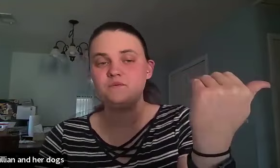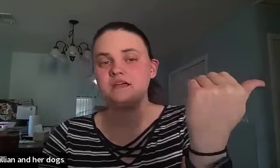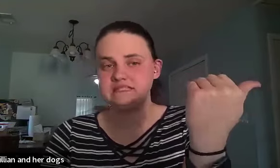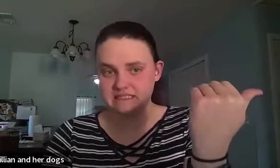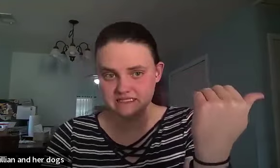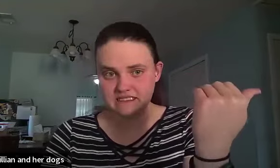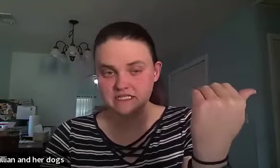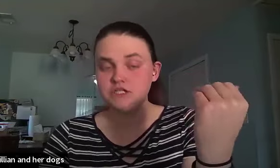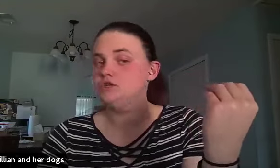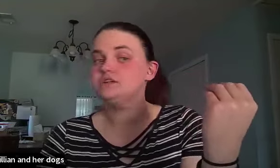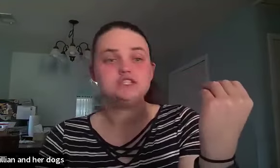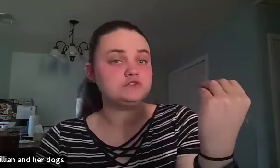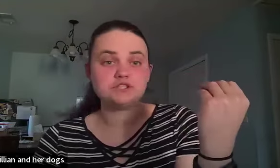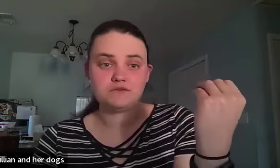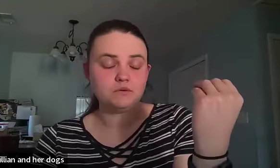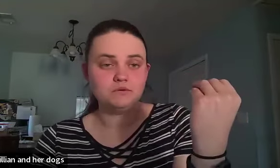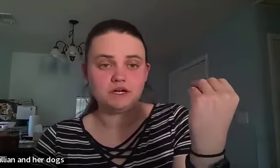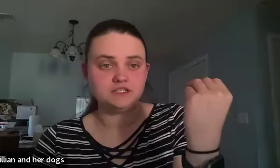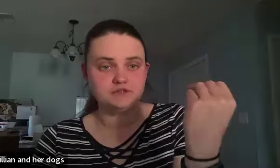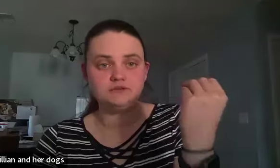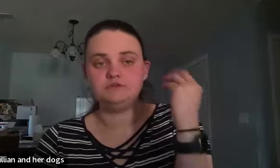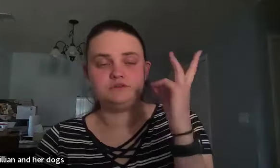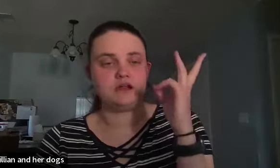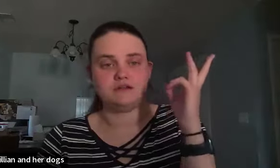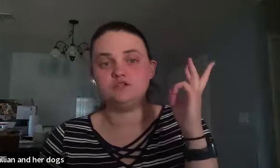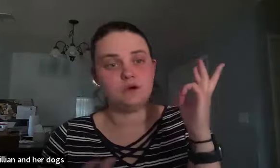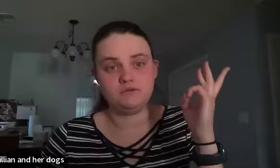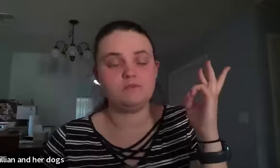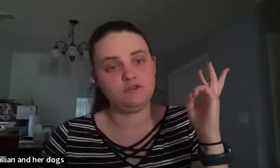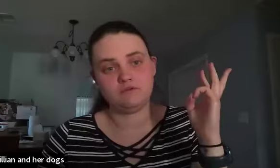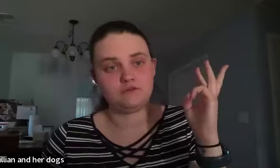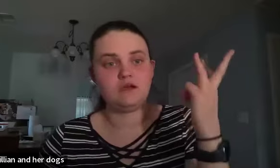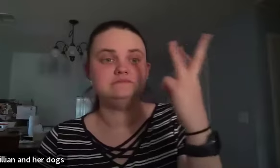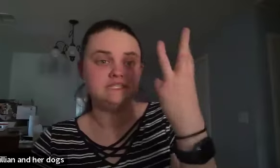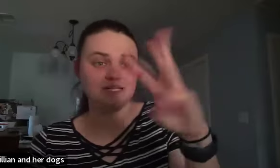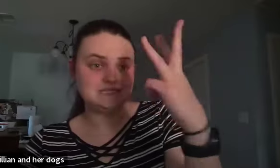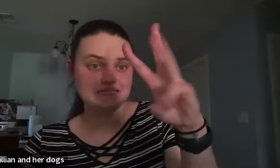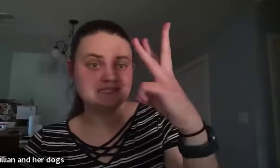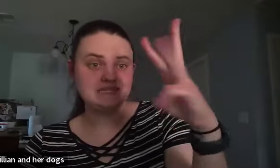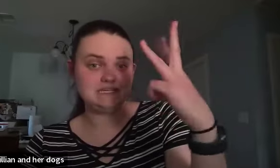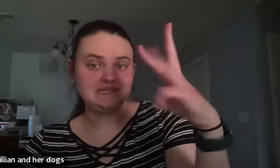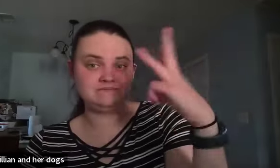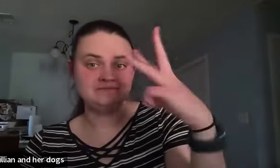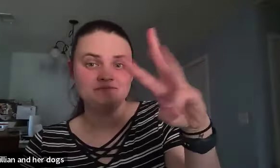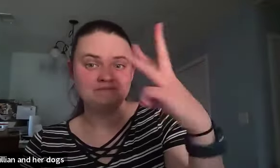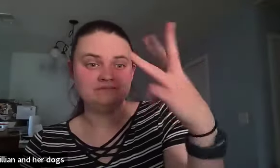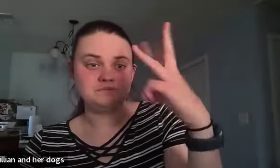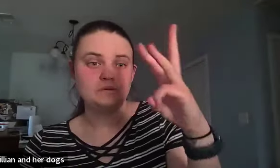Then we had 16. You can choose whichever one you want to do. You do not have to do both of them if you'd rather not. 16